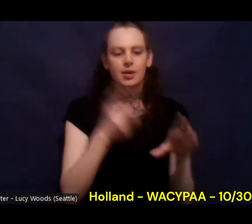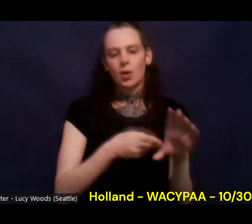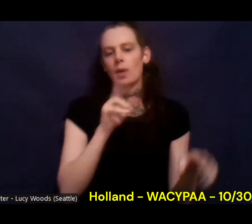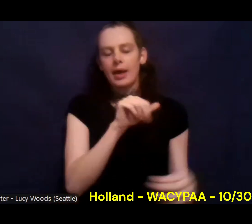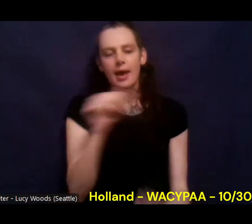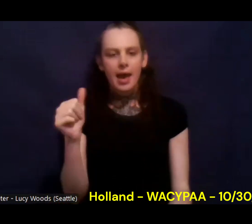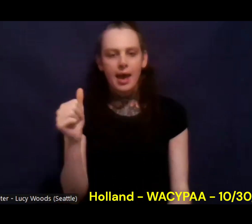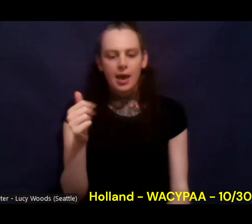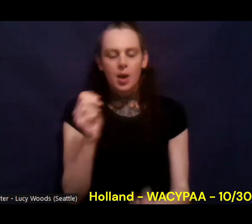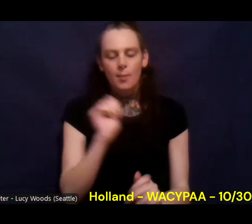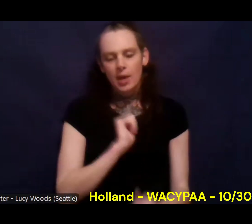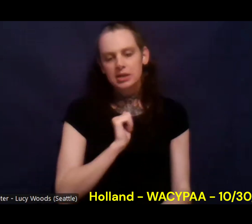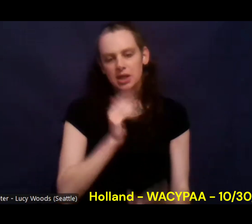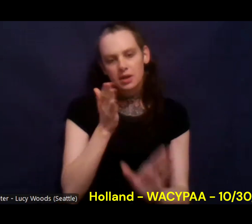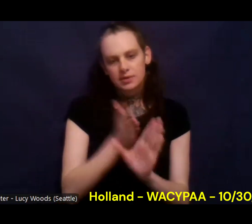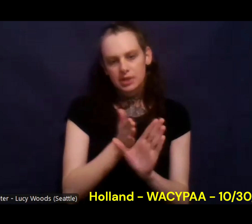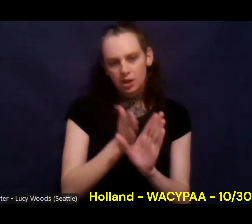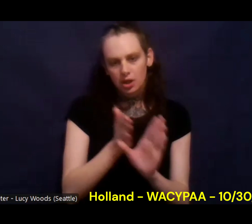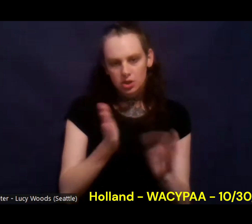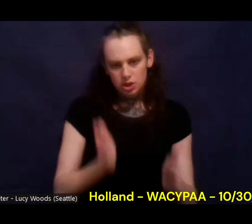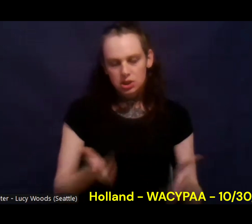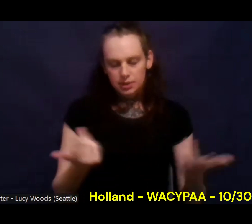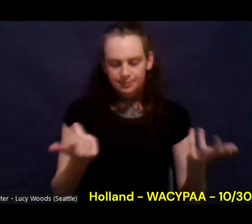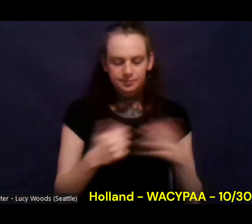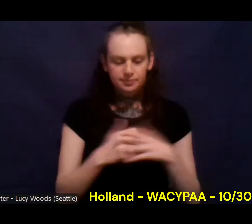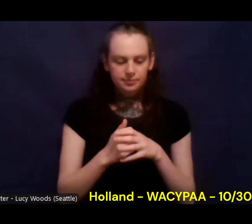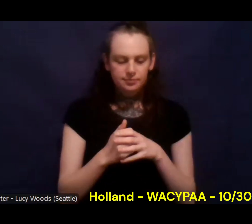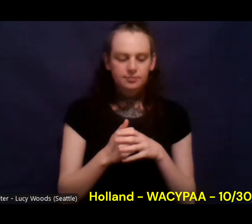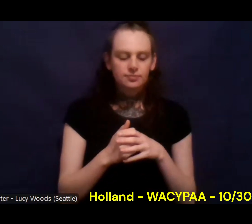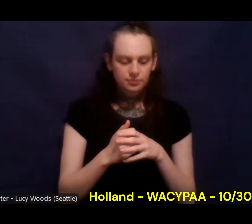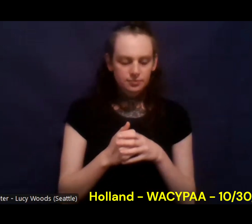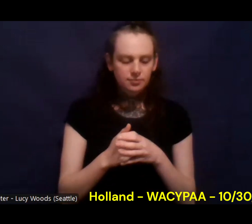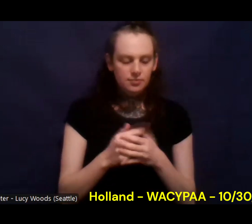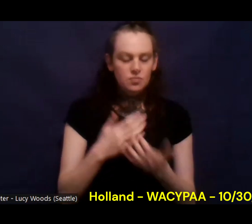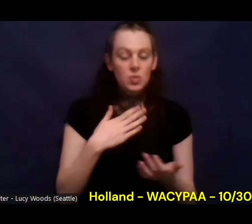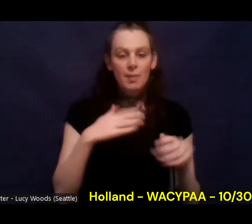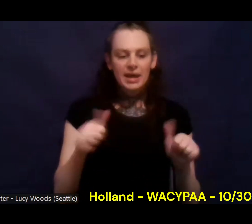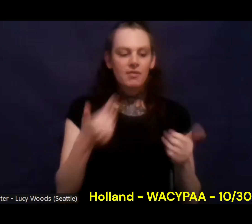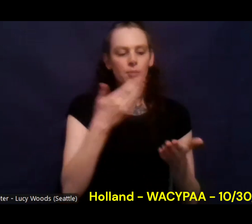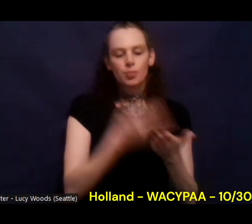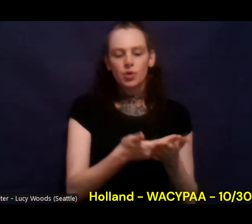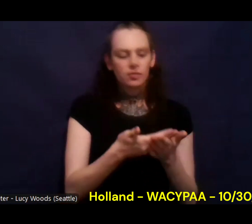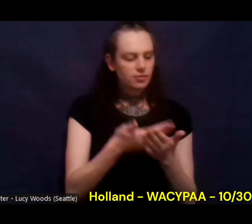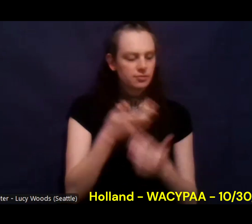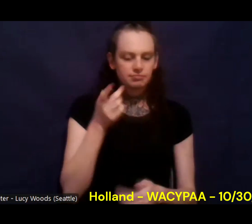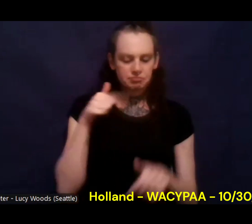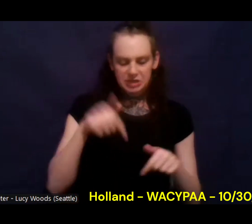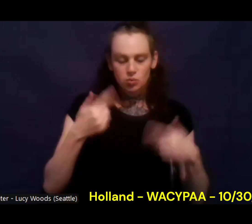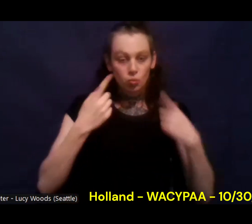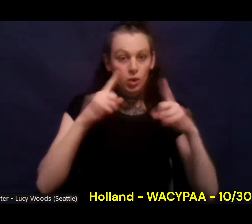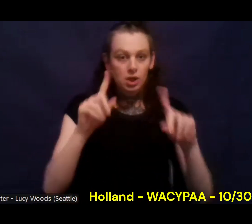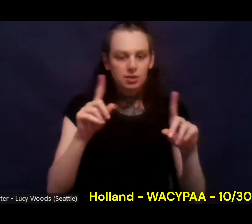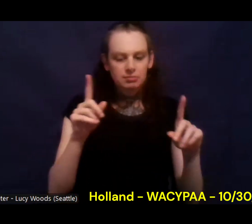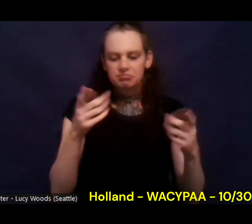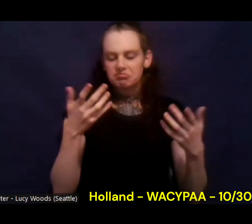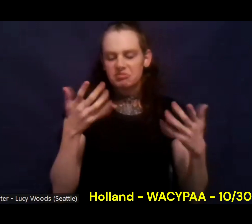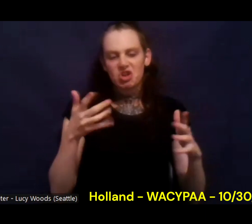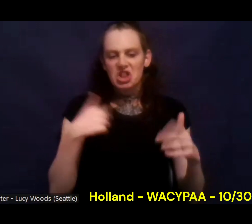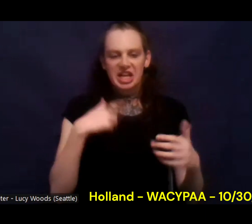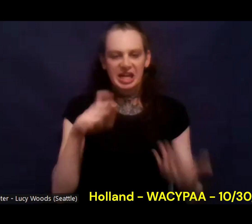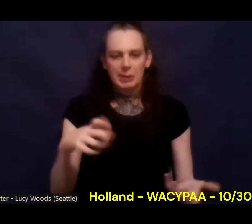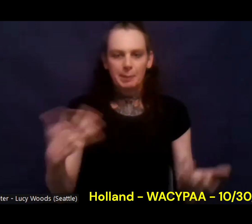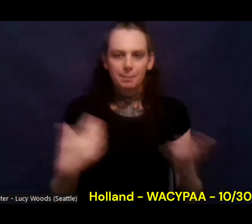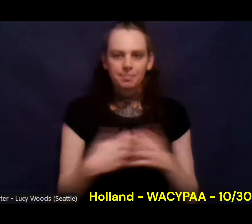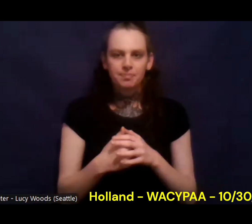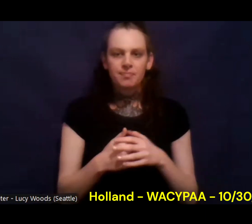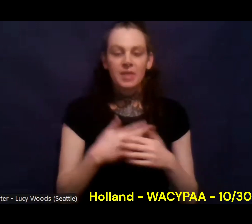I just need to be like oohed and awed by the mysticism because my life is proof that it works, and that's all I need. My amends process, I